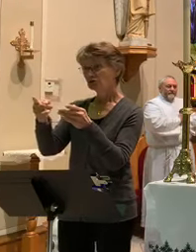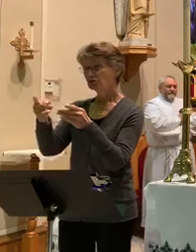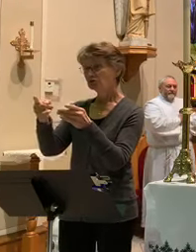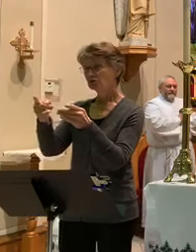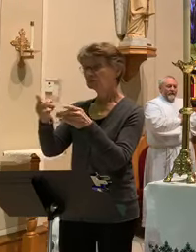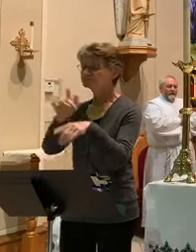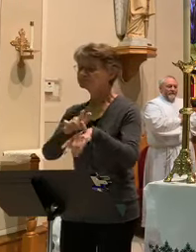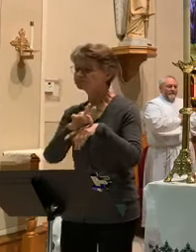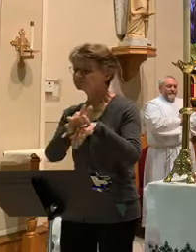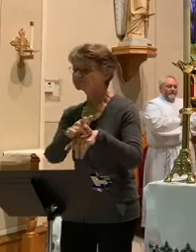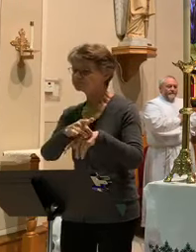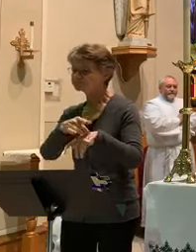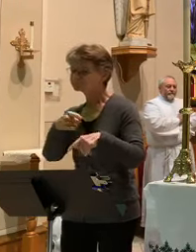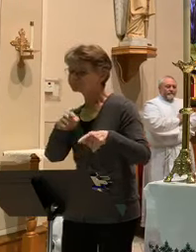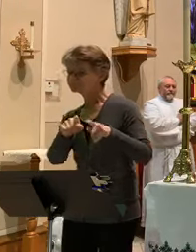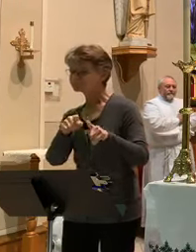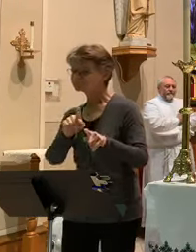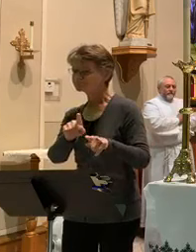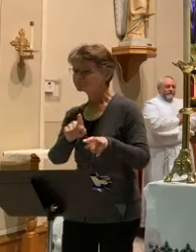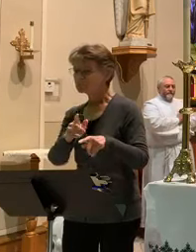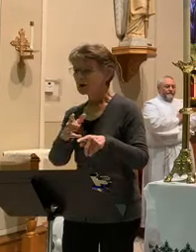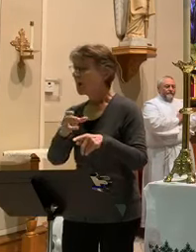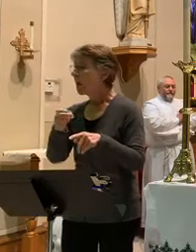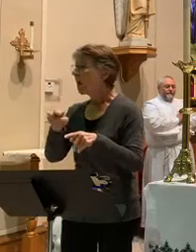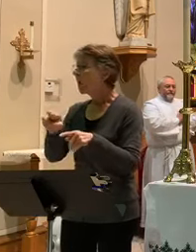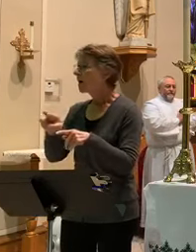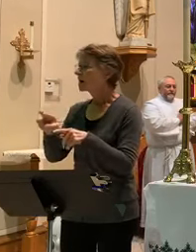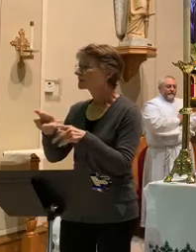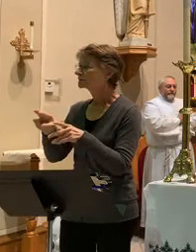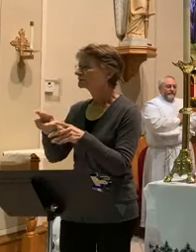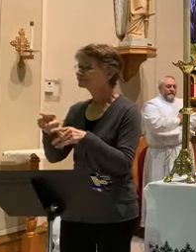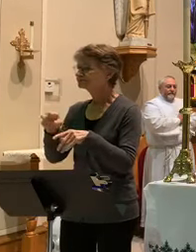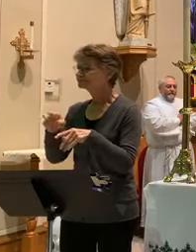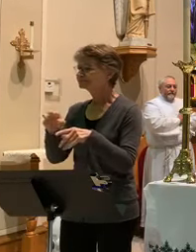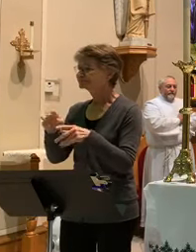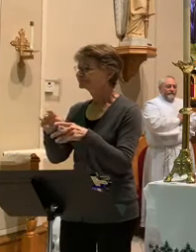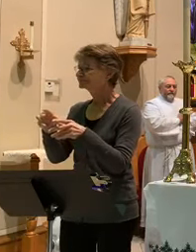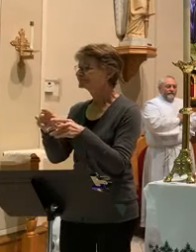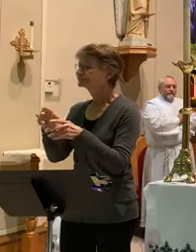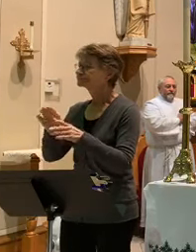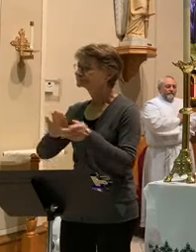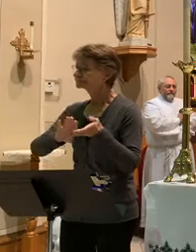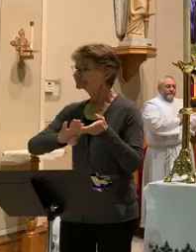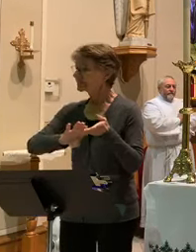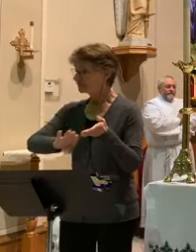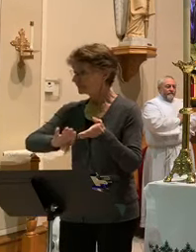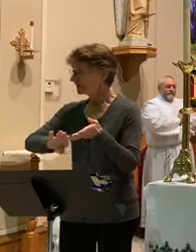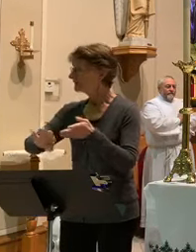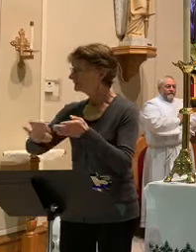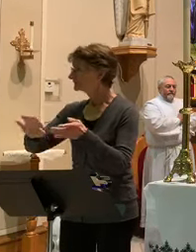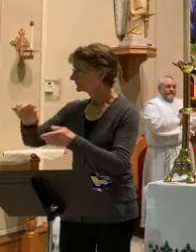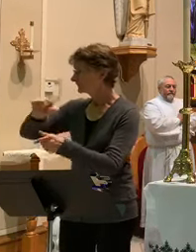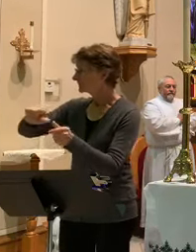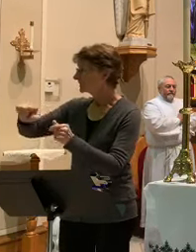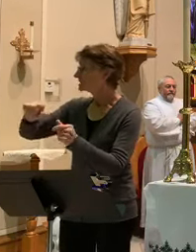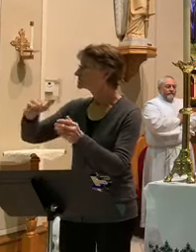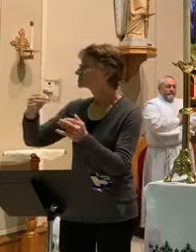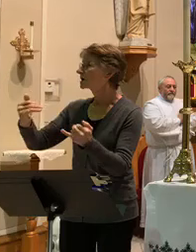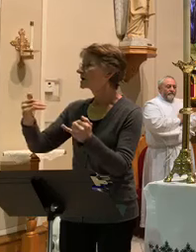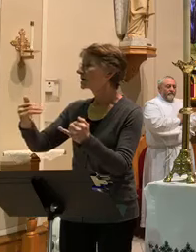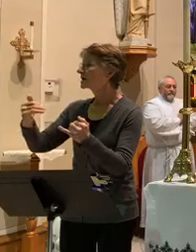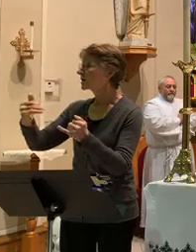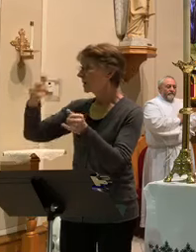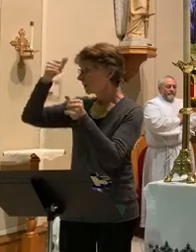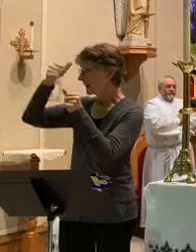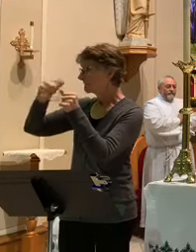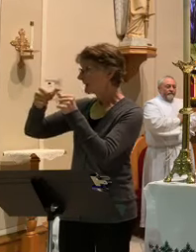forgive those who have hurt us some way in the past? And so as we enter into Mass, we remember our intentions,